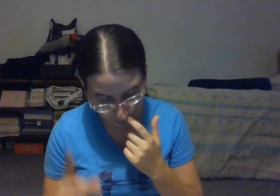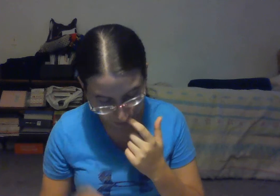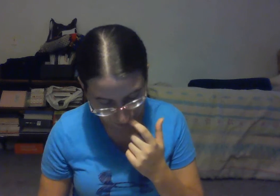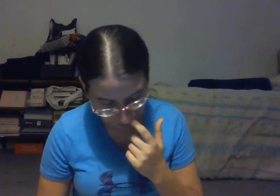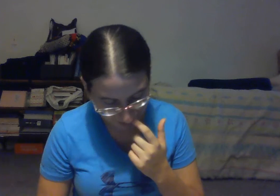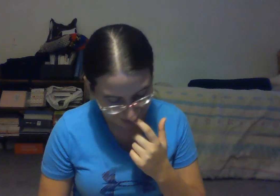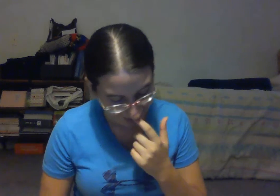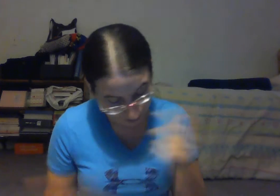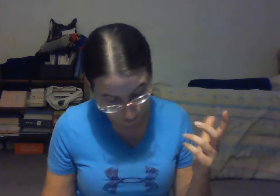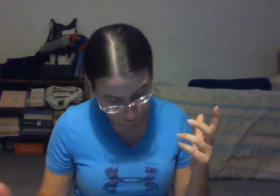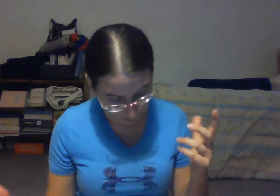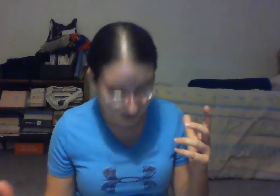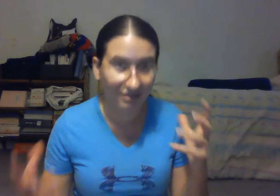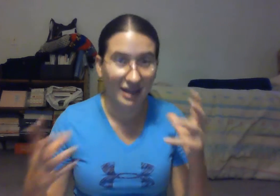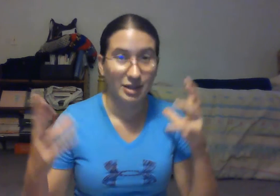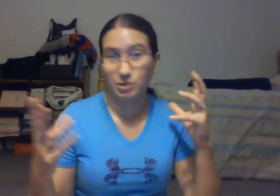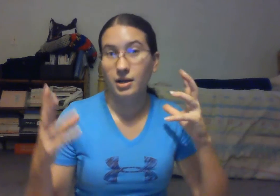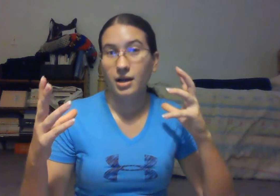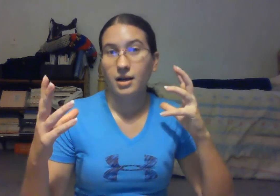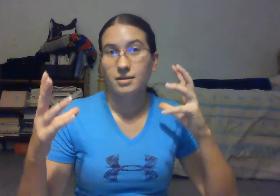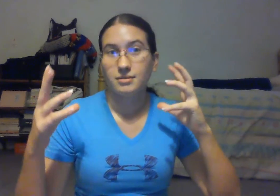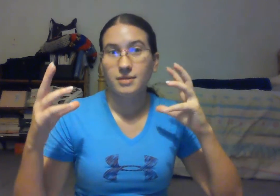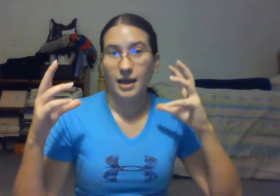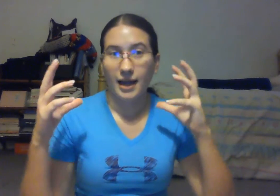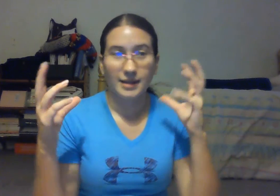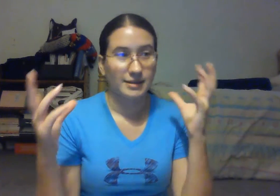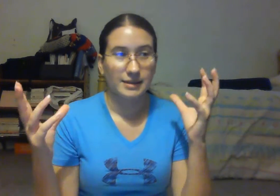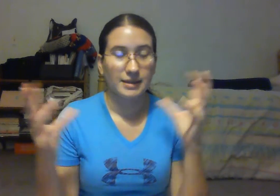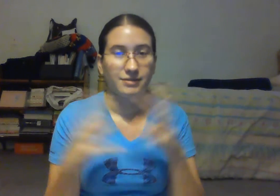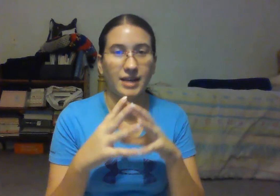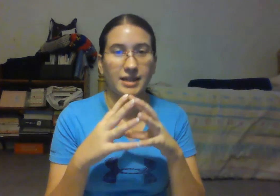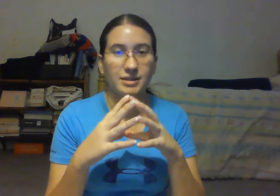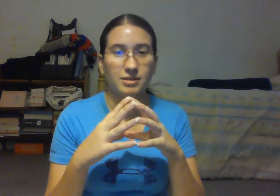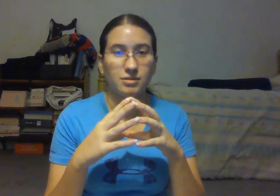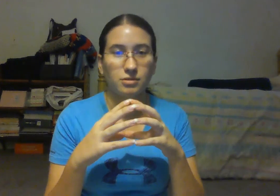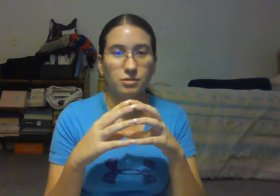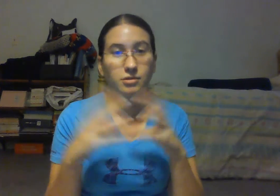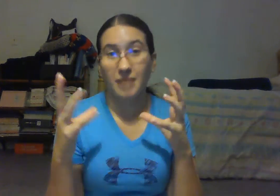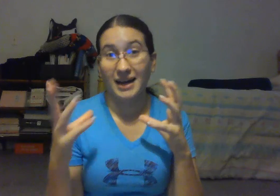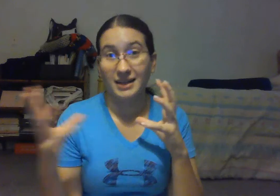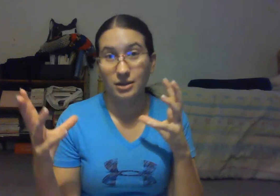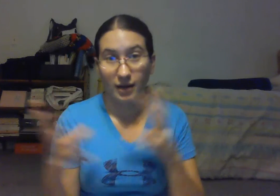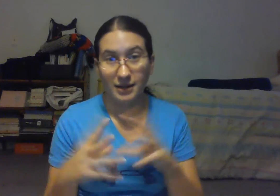know if that is ASL, if that is grammatically correct.